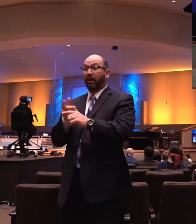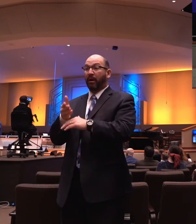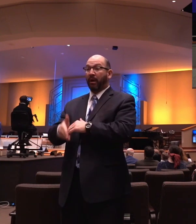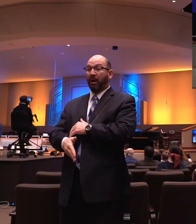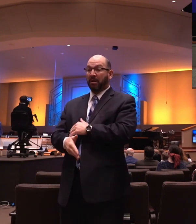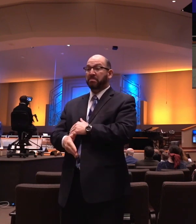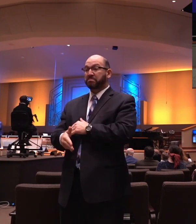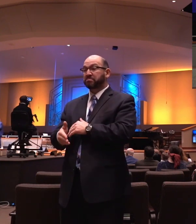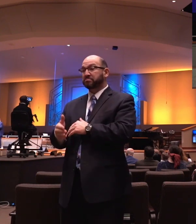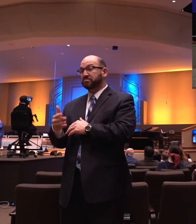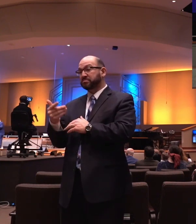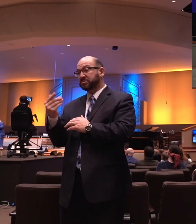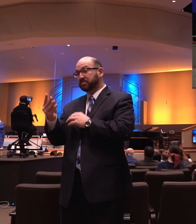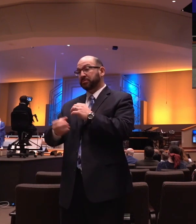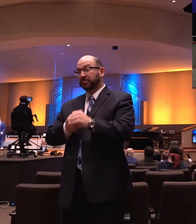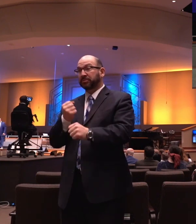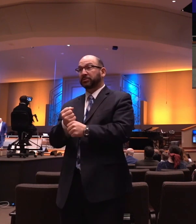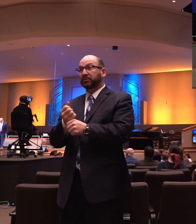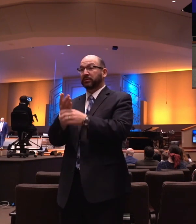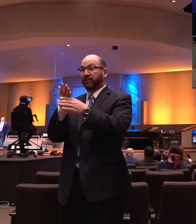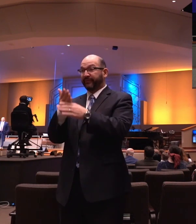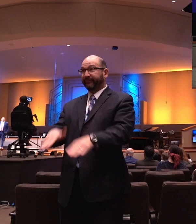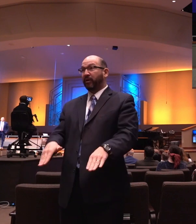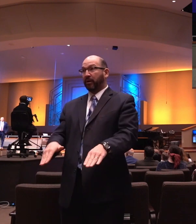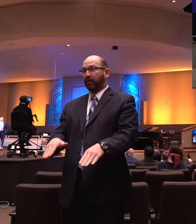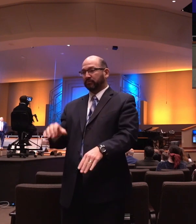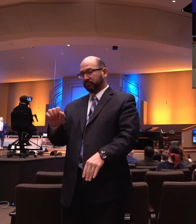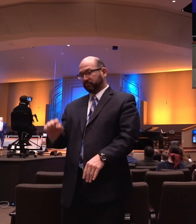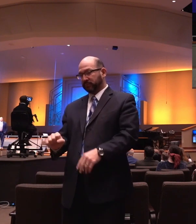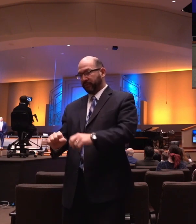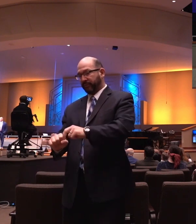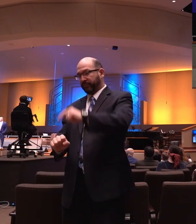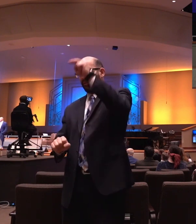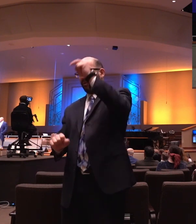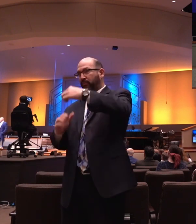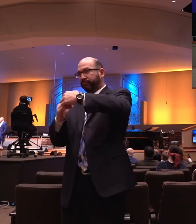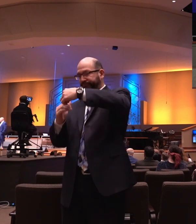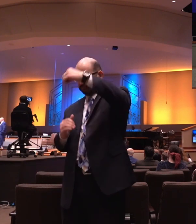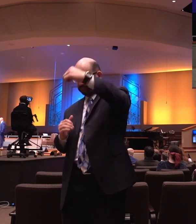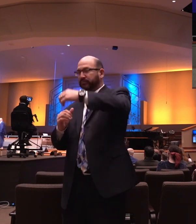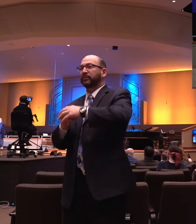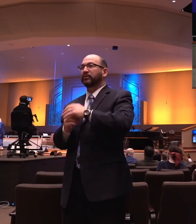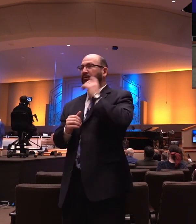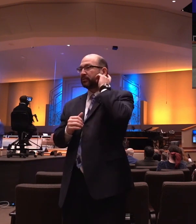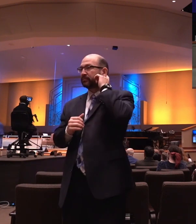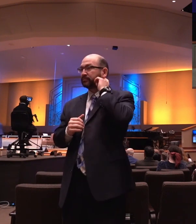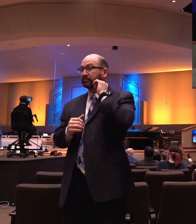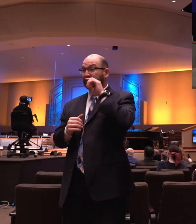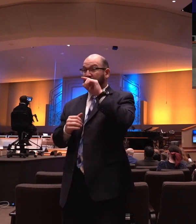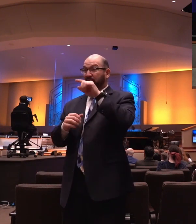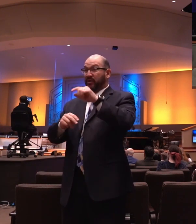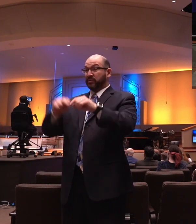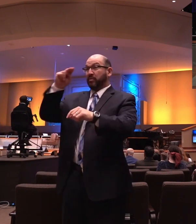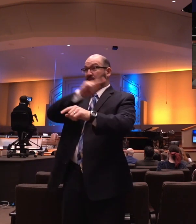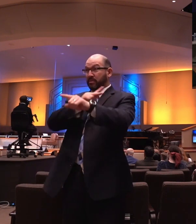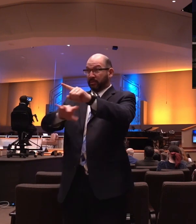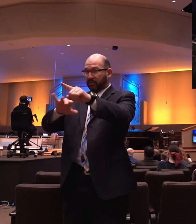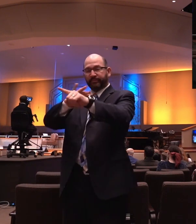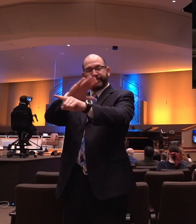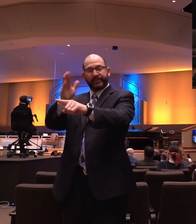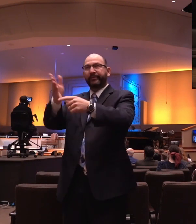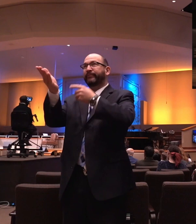was the largest of the tribes in the south. And Israel stopped serving God, never did serve God after the split,